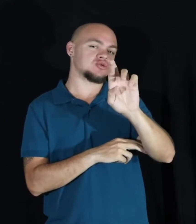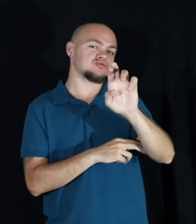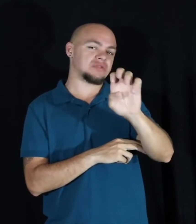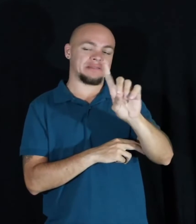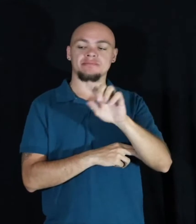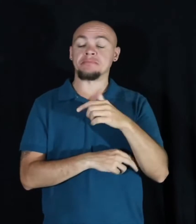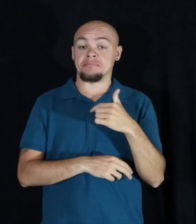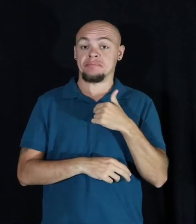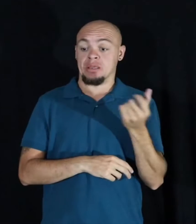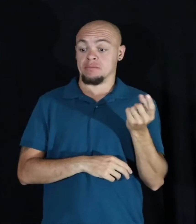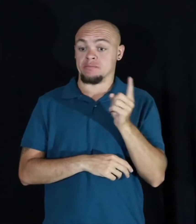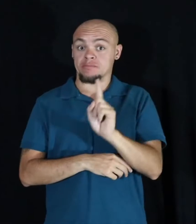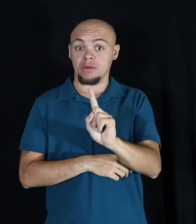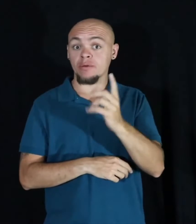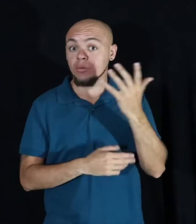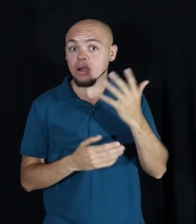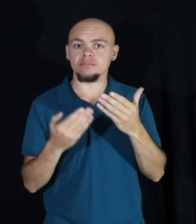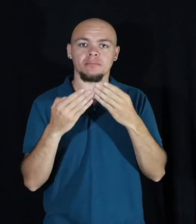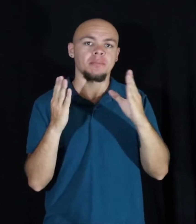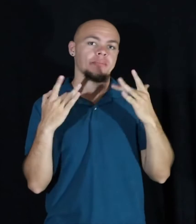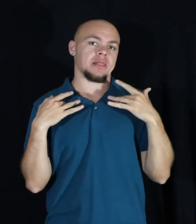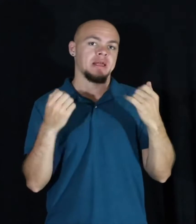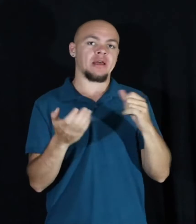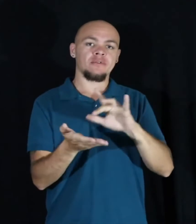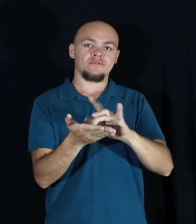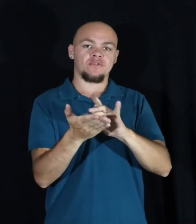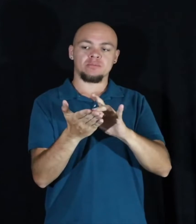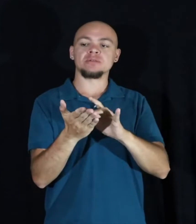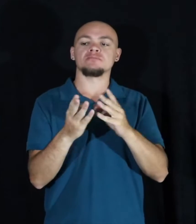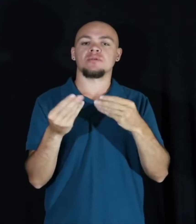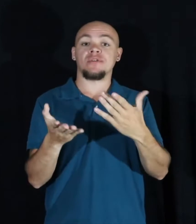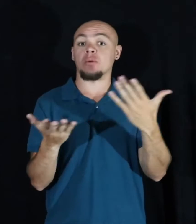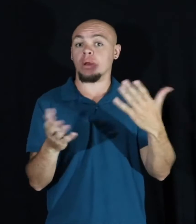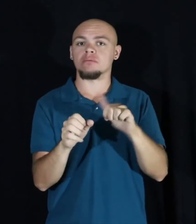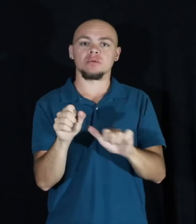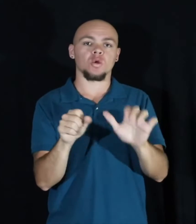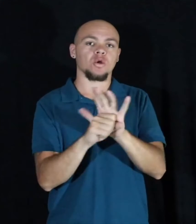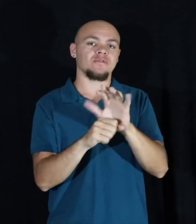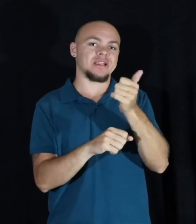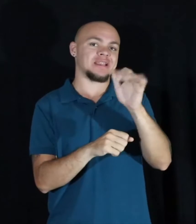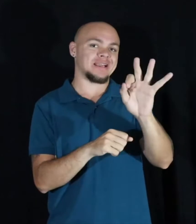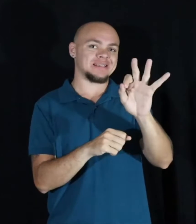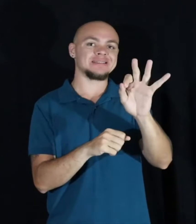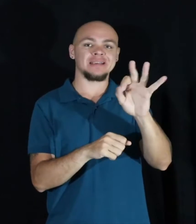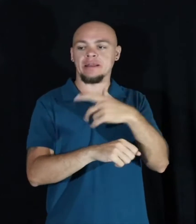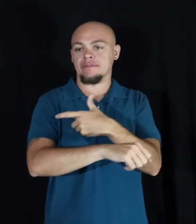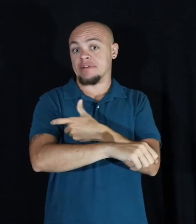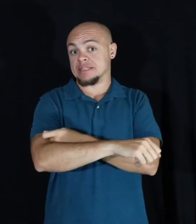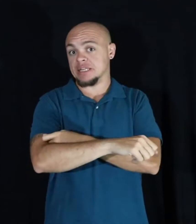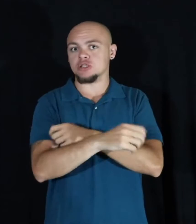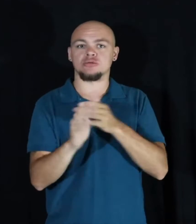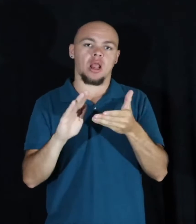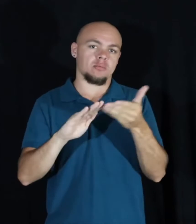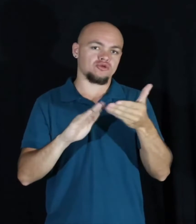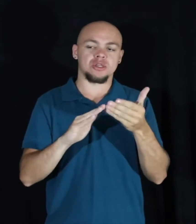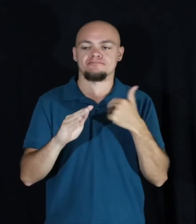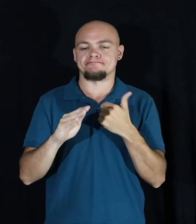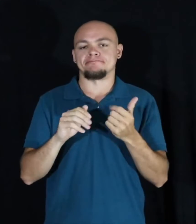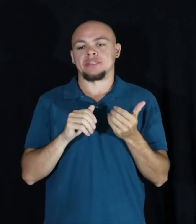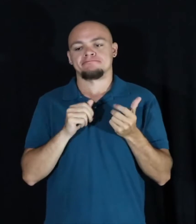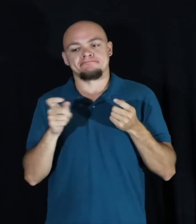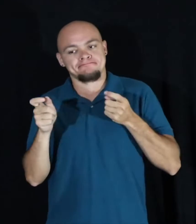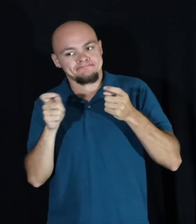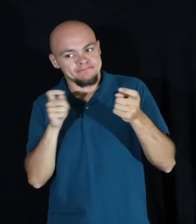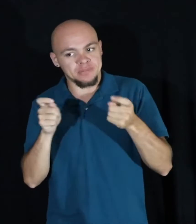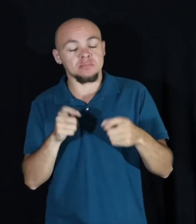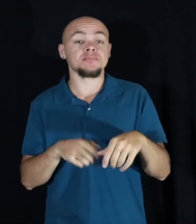role as a public health pharmacist providing COVID-19 operations and vaccinations. I